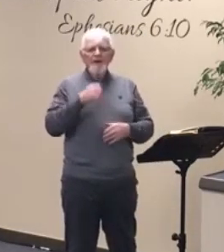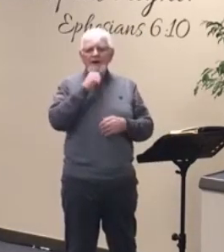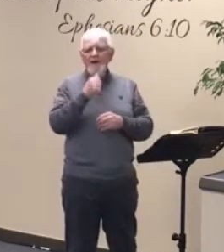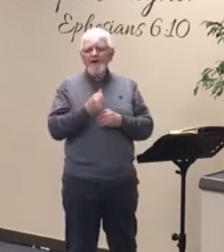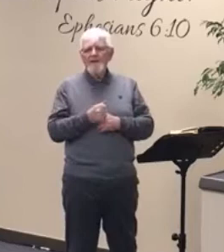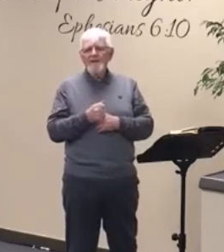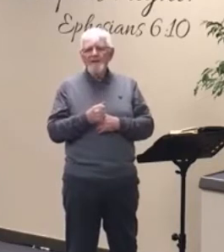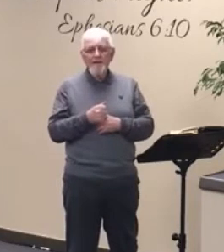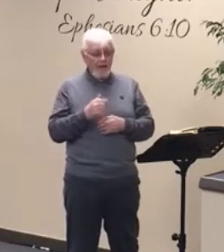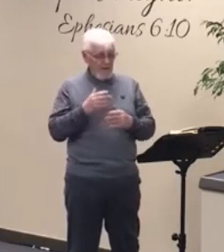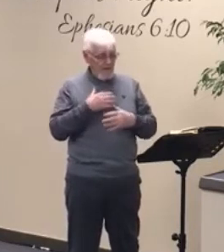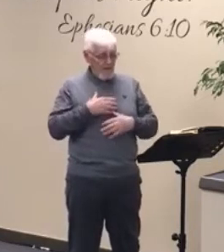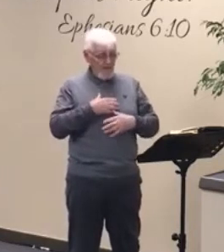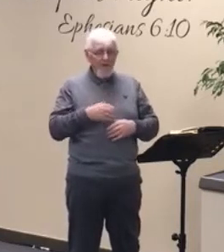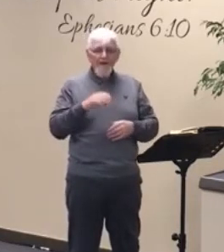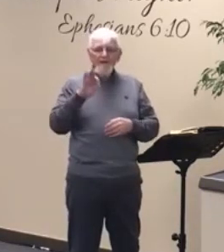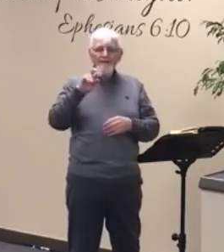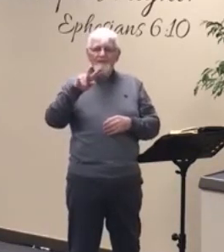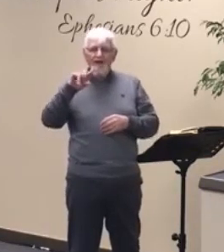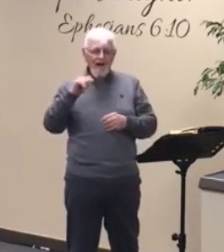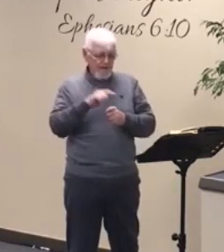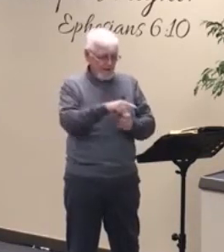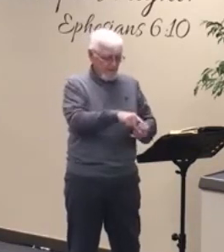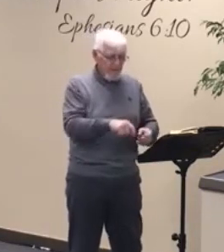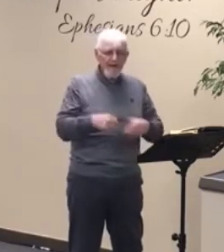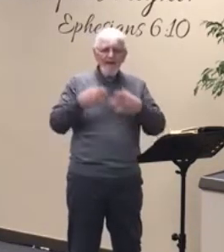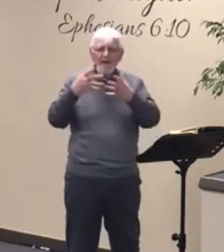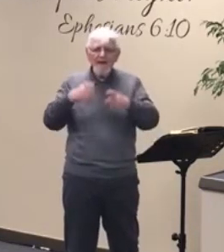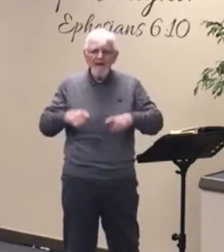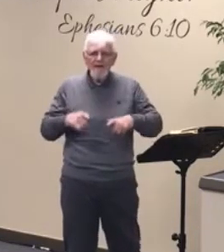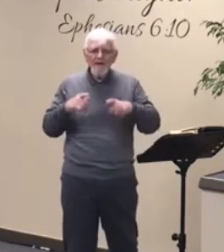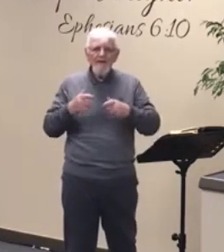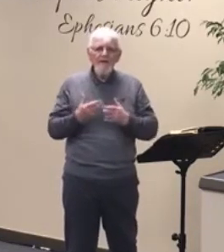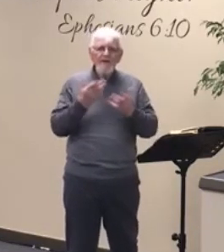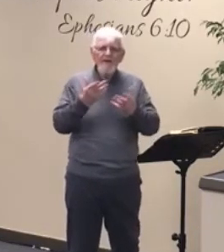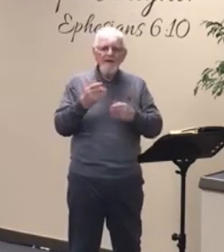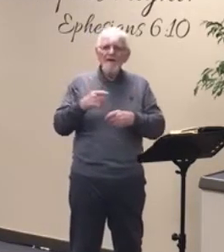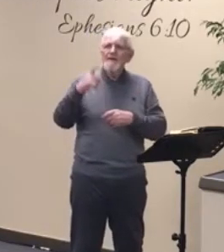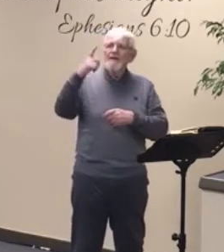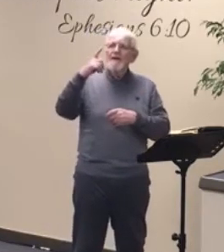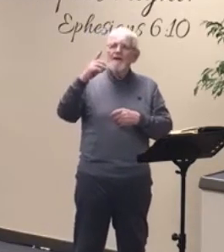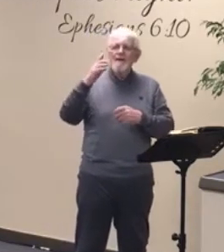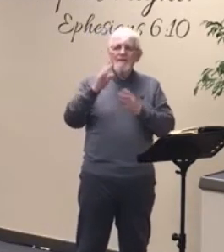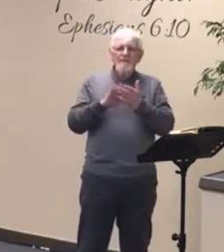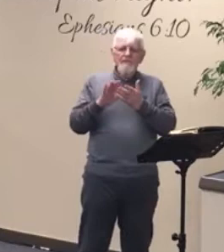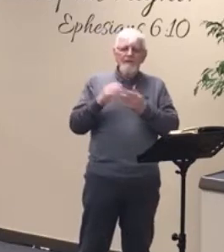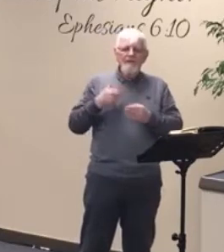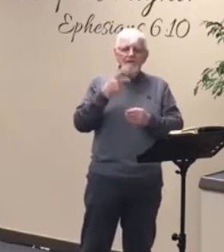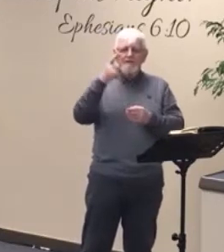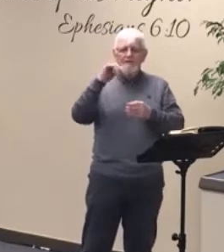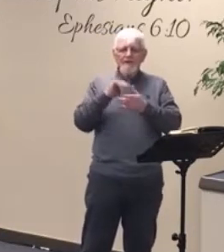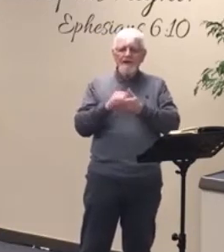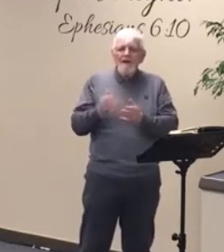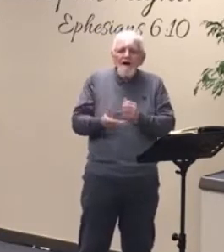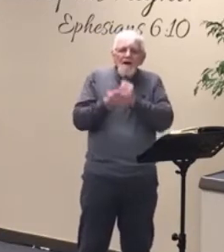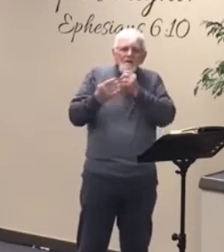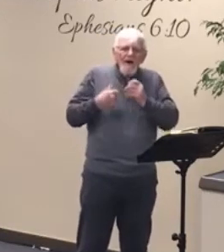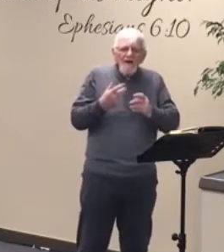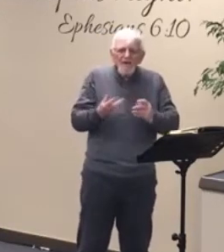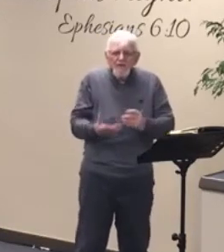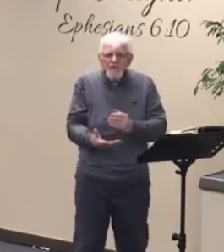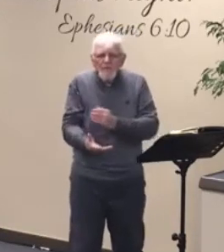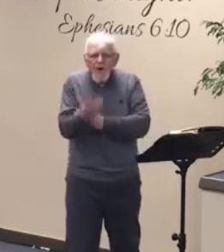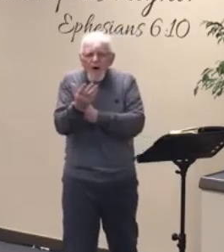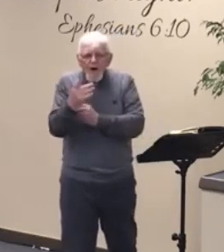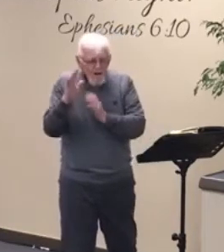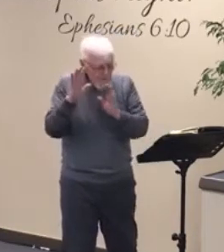appreciate the value that it has and the light that it gives. And Lord, I ask you to forgive us for that. I ask you to help us this morning as we look at